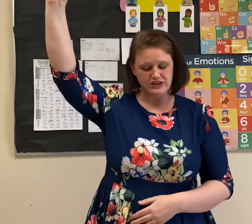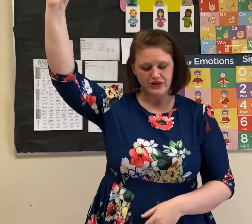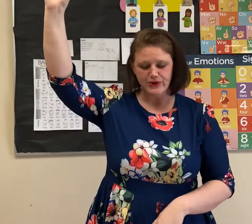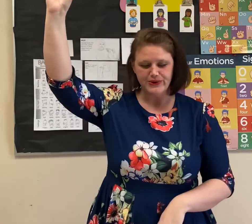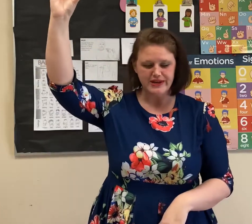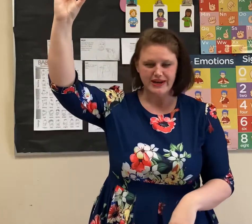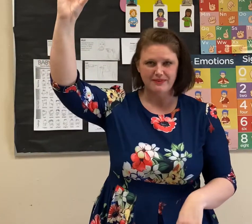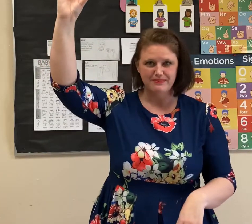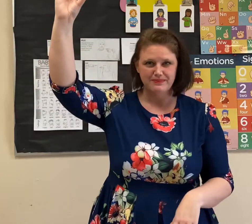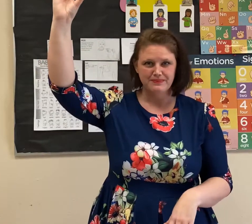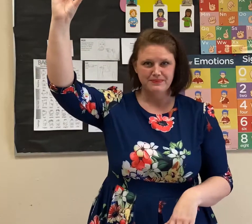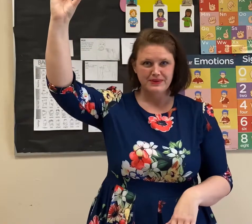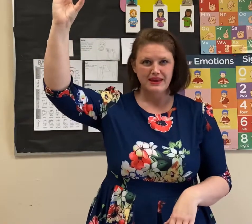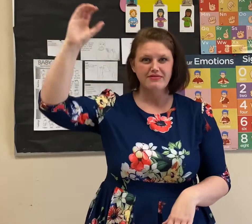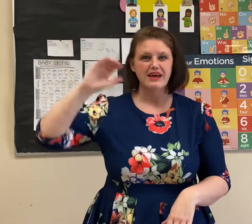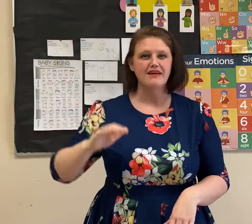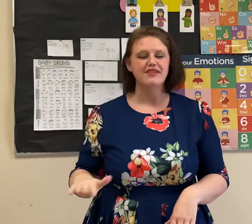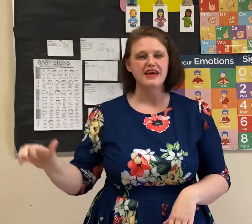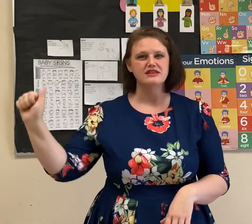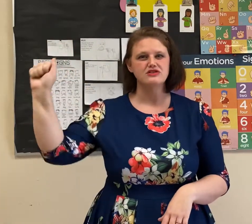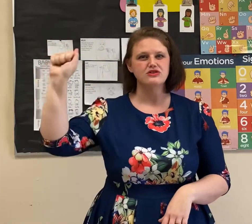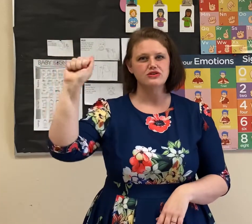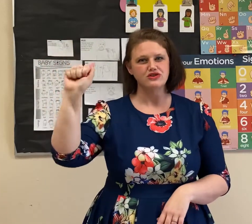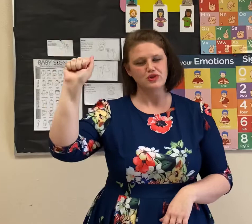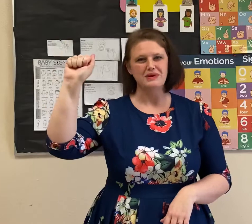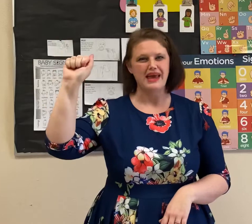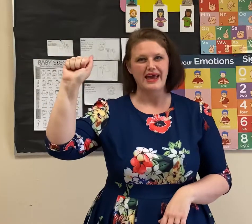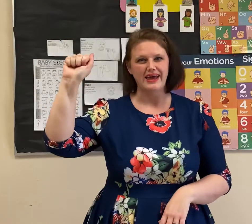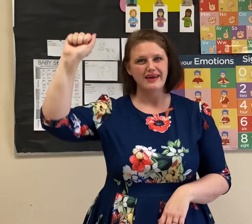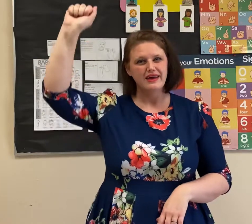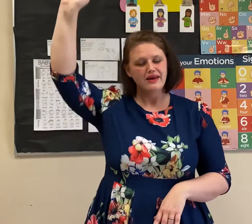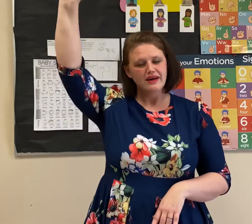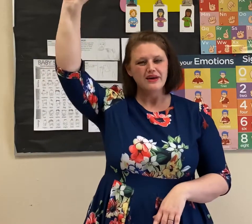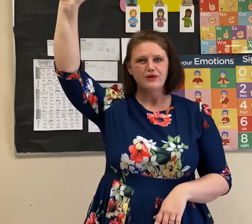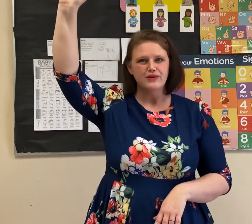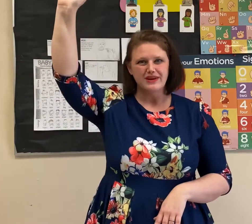hold it up. If they have the answer, they'll show me A and hold it up.